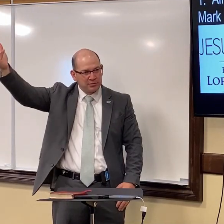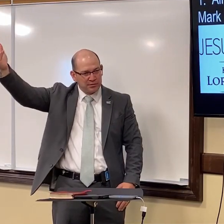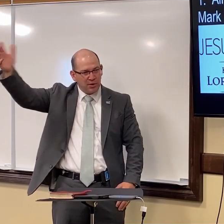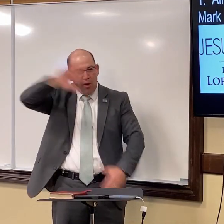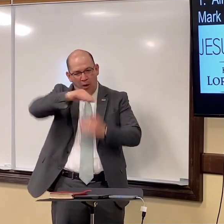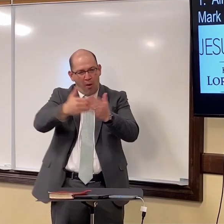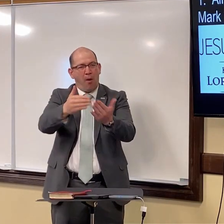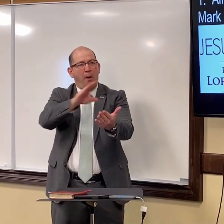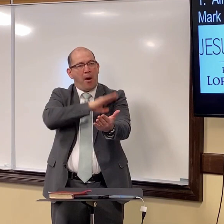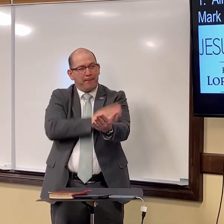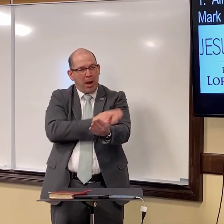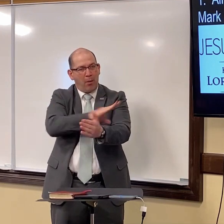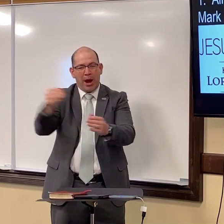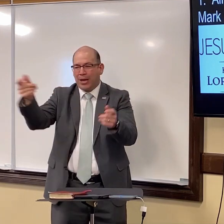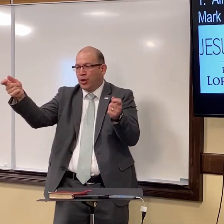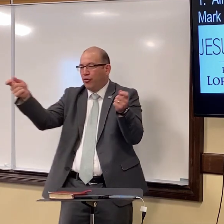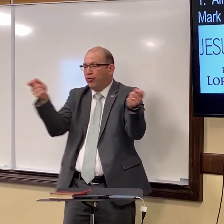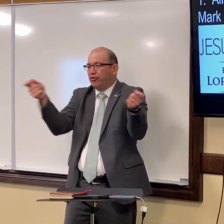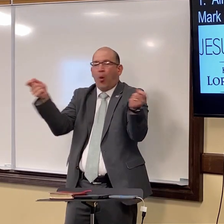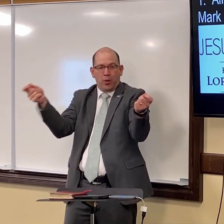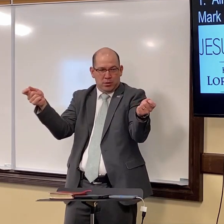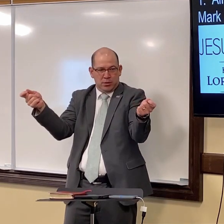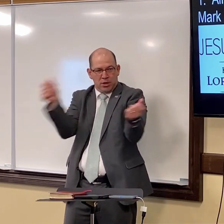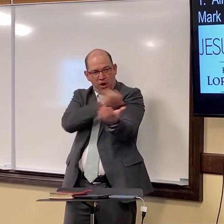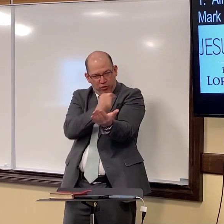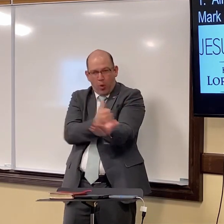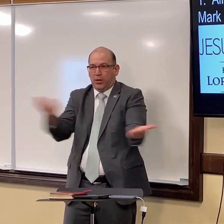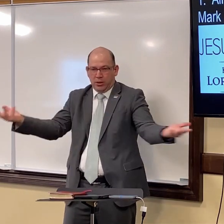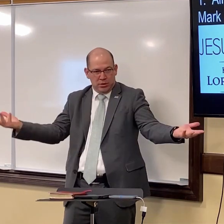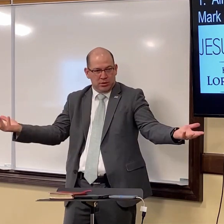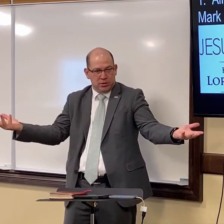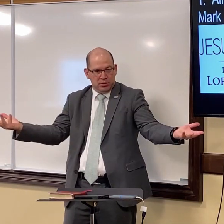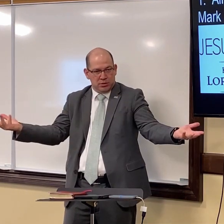He can do anything. He has all power and all authority.